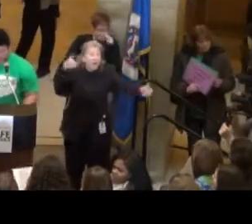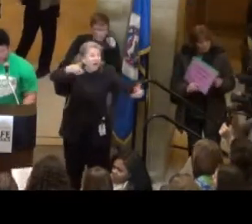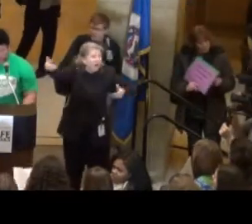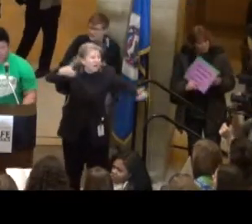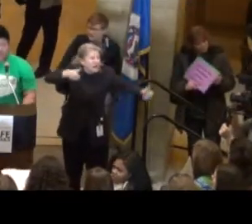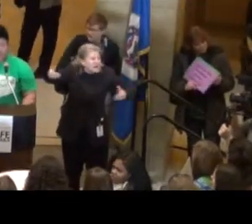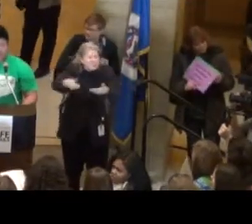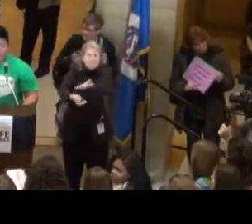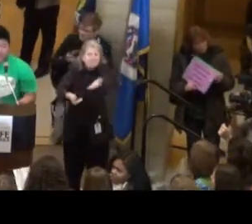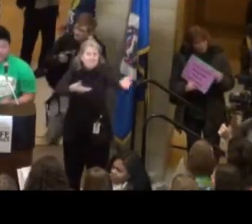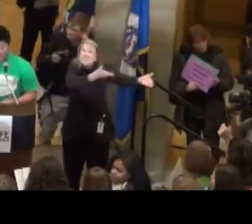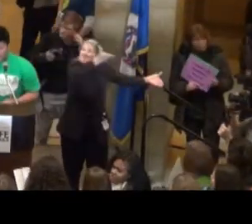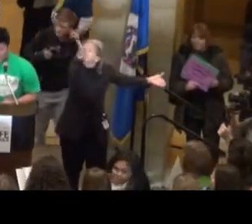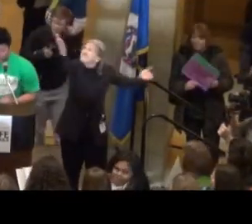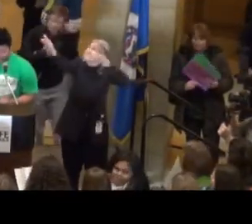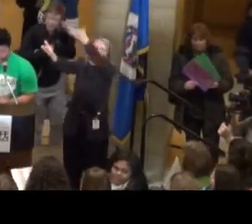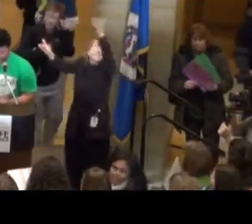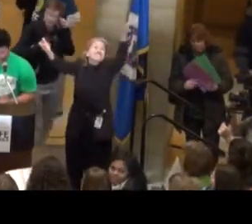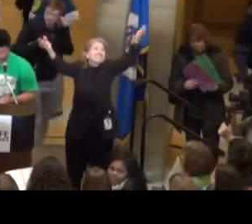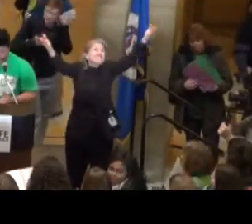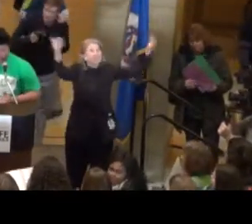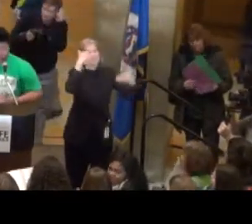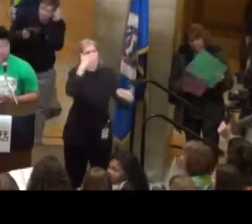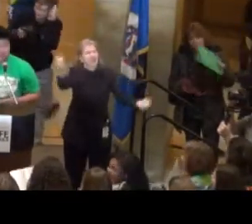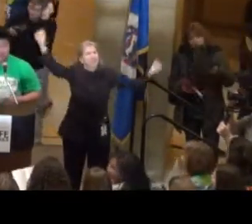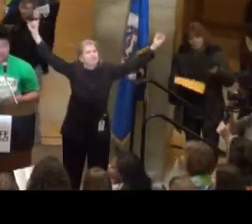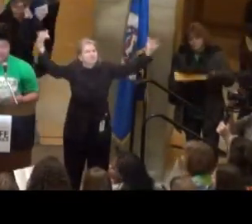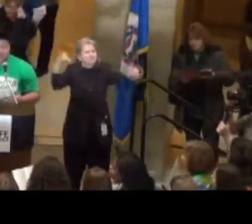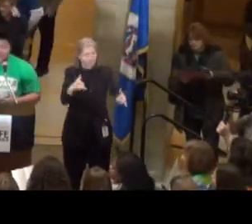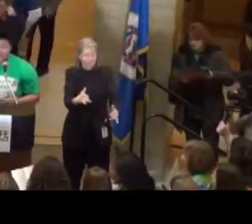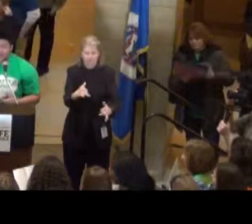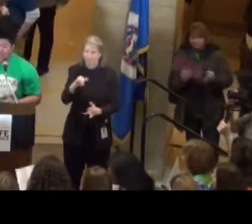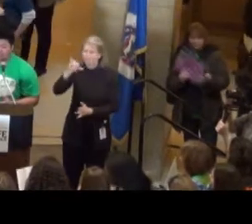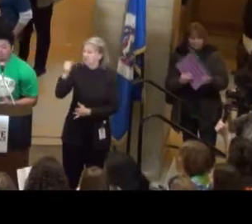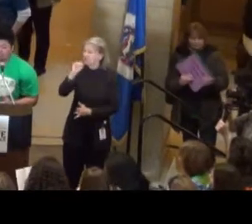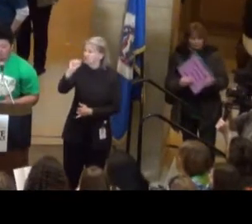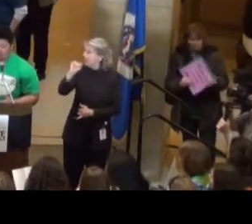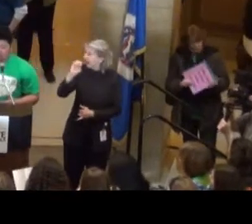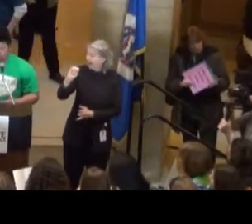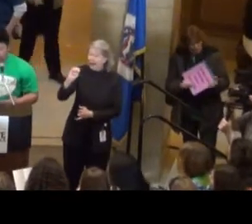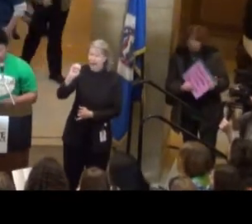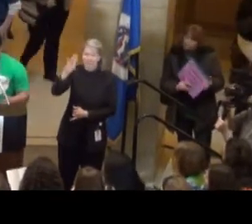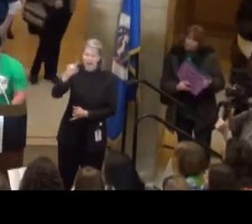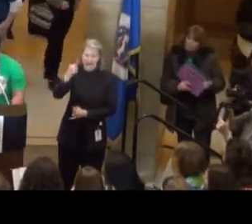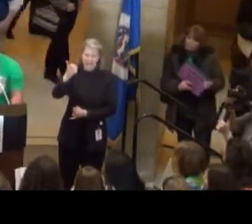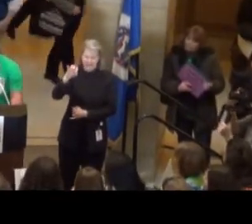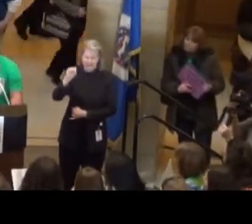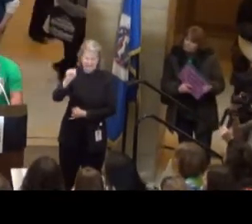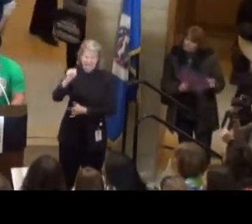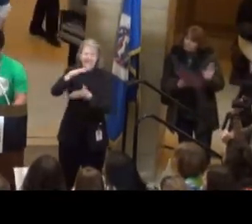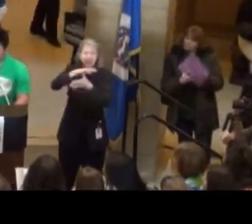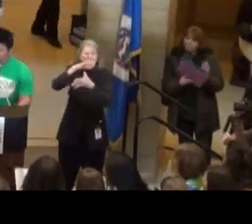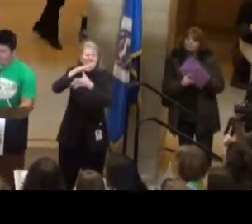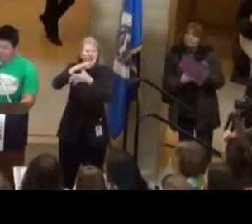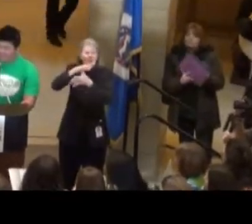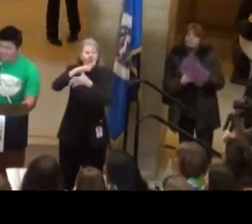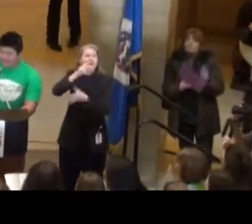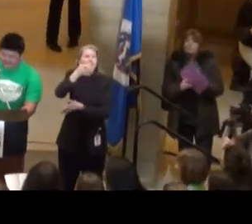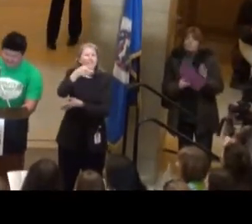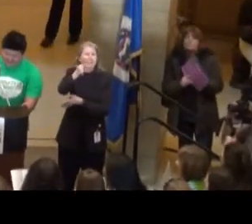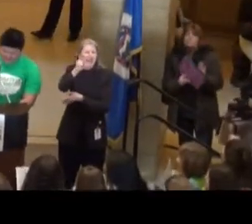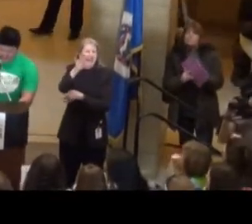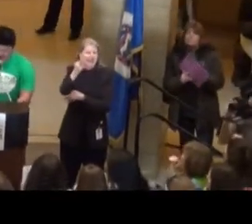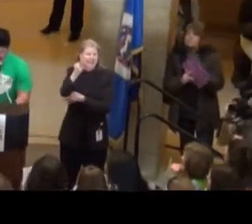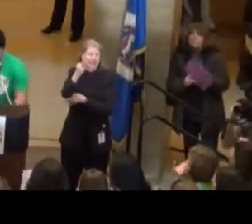everybody, and thank you so much for coming. My name is Jay Bates, and I'm a senior at Hopkins High School.